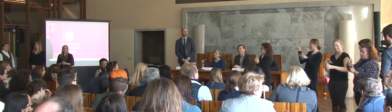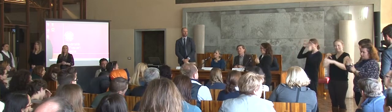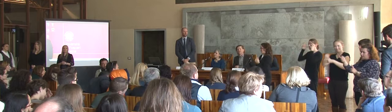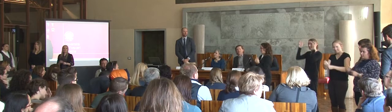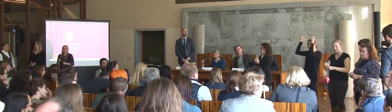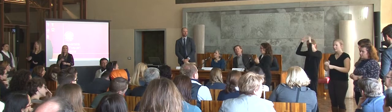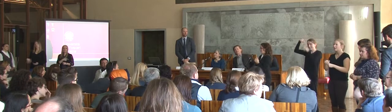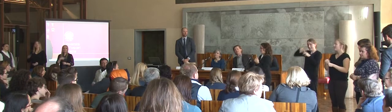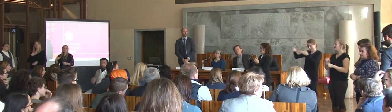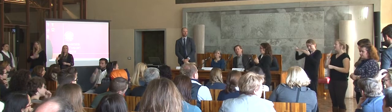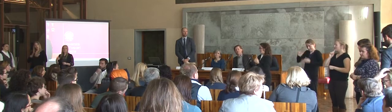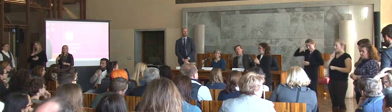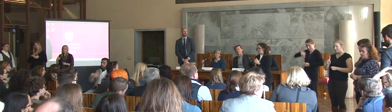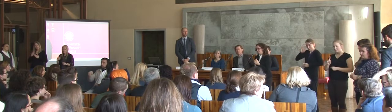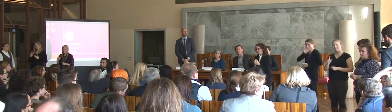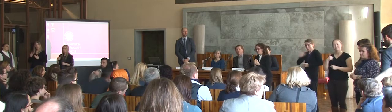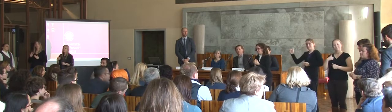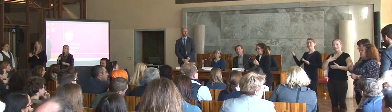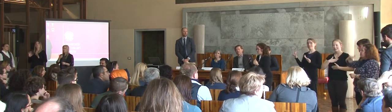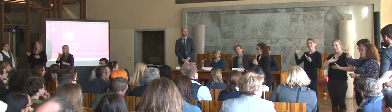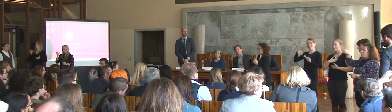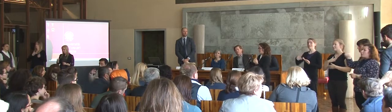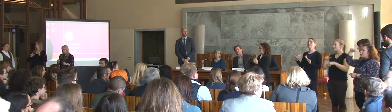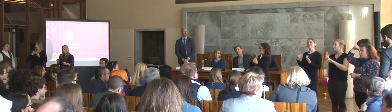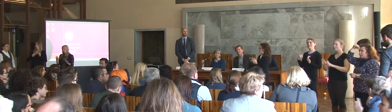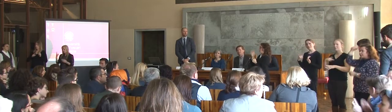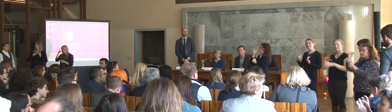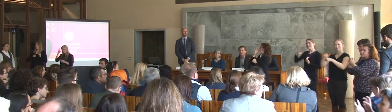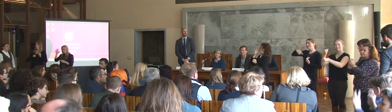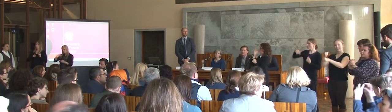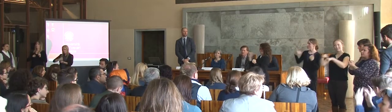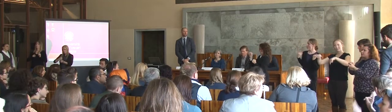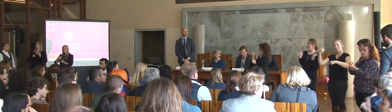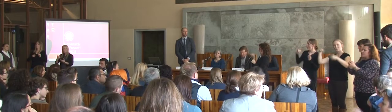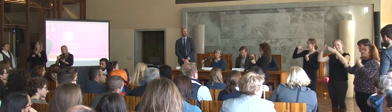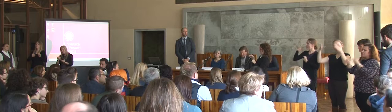We are very pleased for the work that the university has been